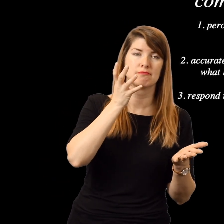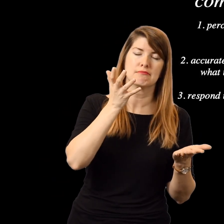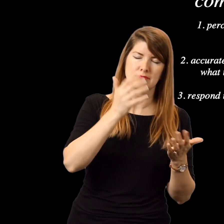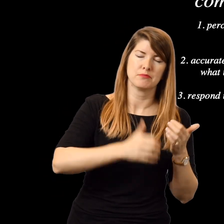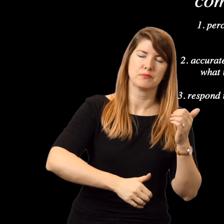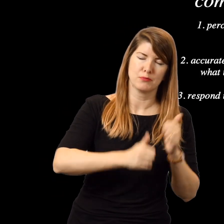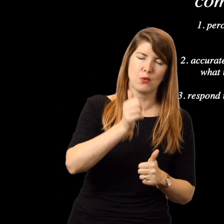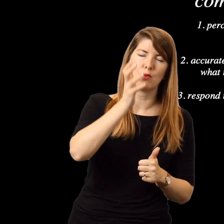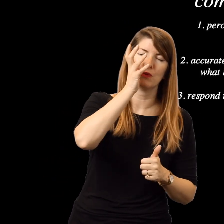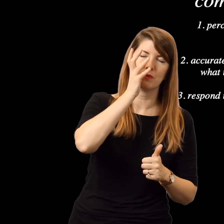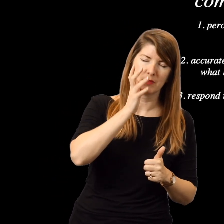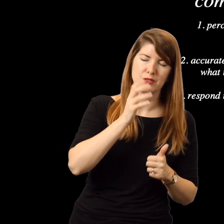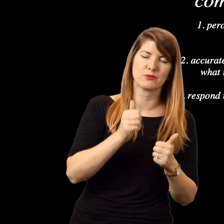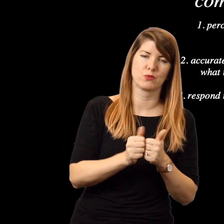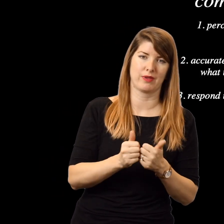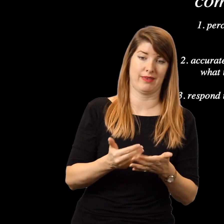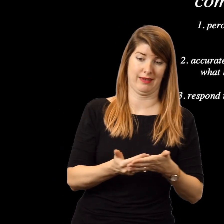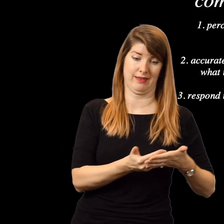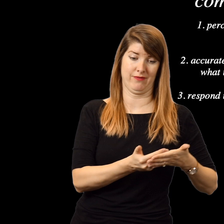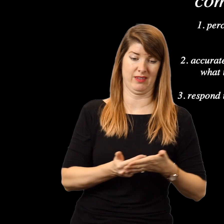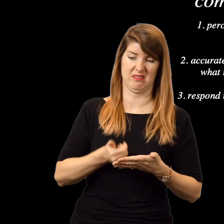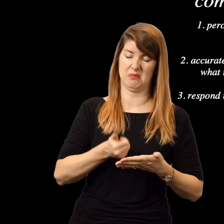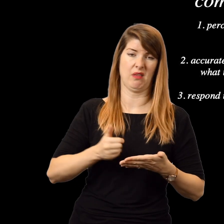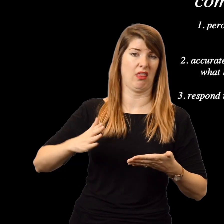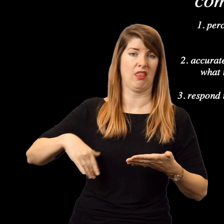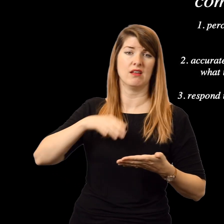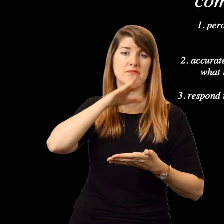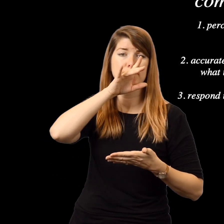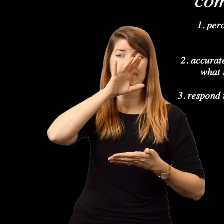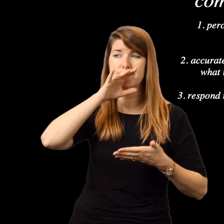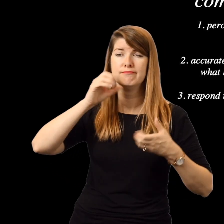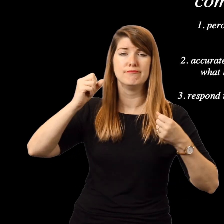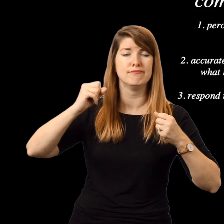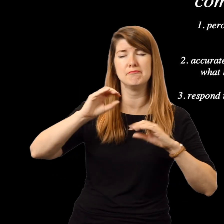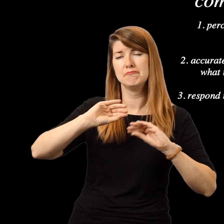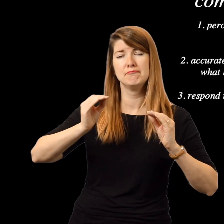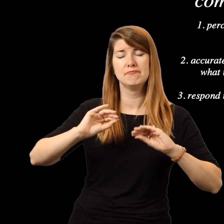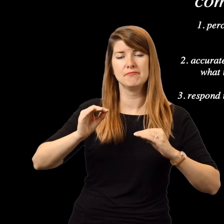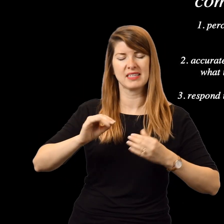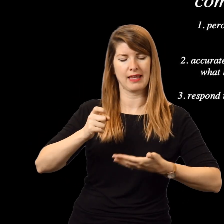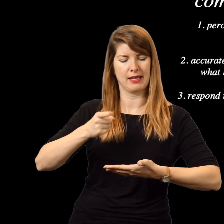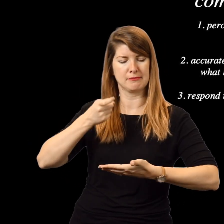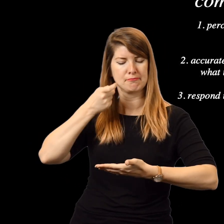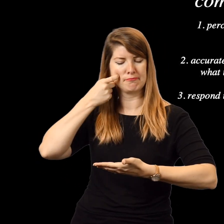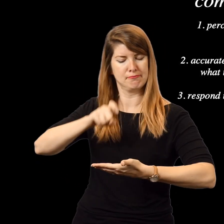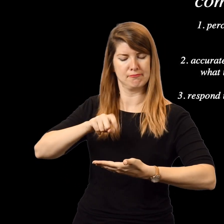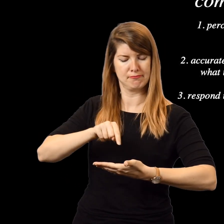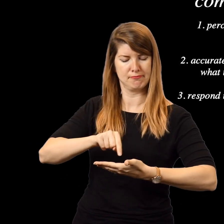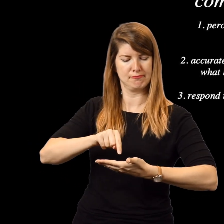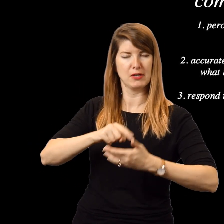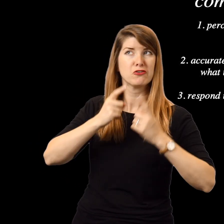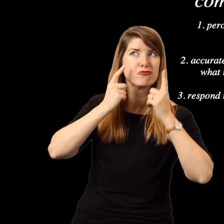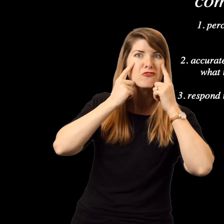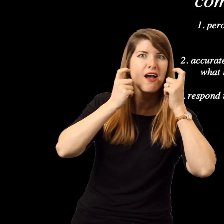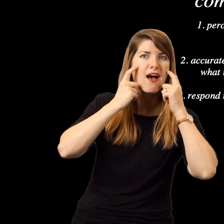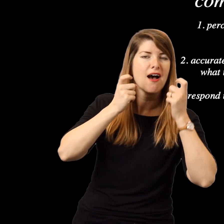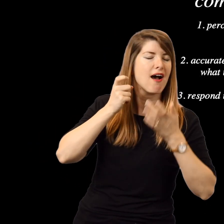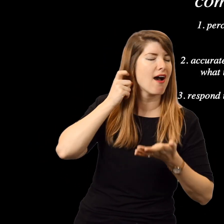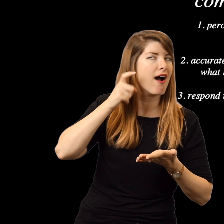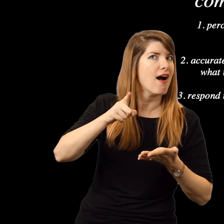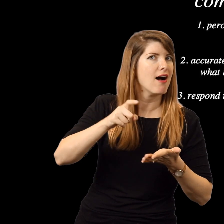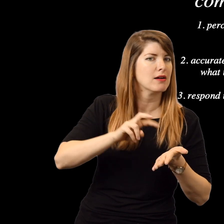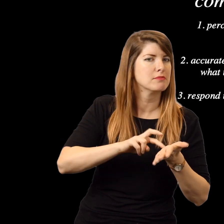most parents of an infant, a pre-verbal infant, they can tell what this